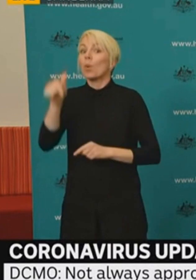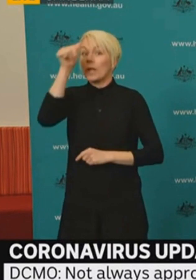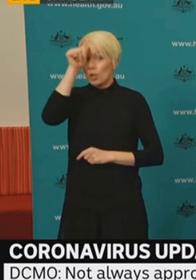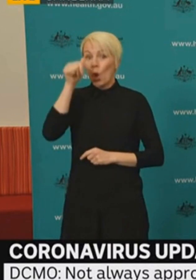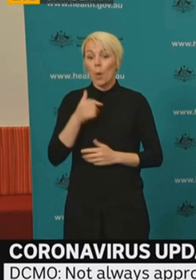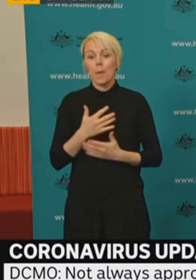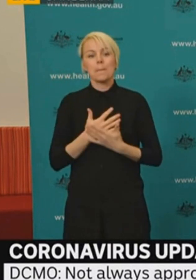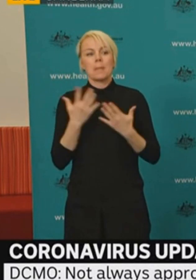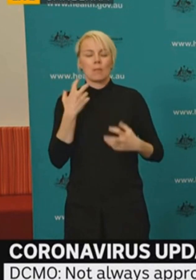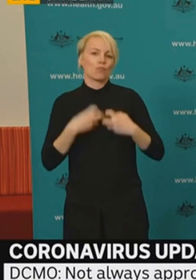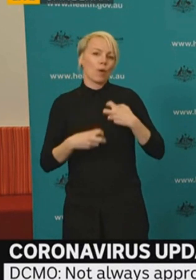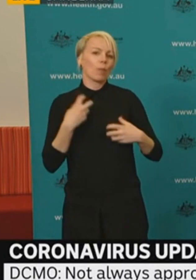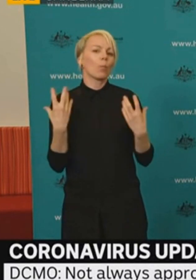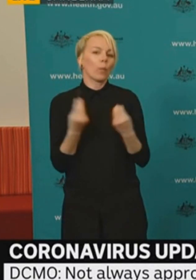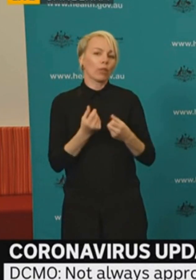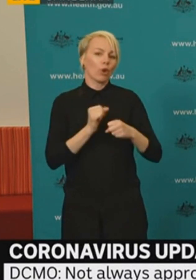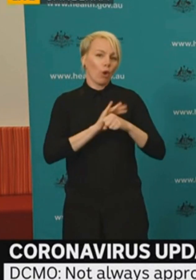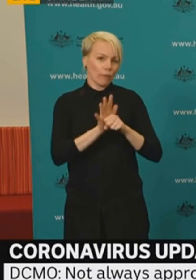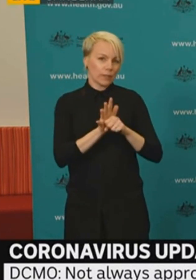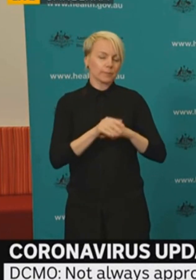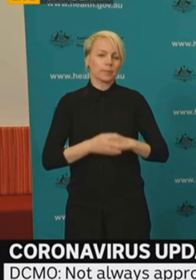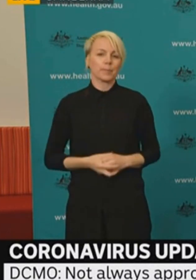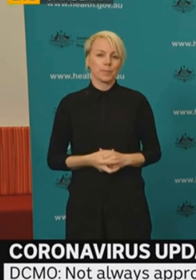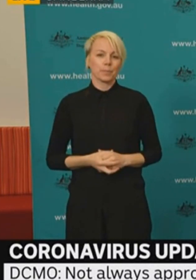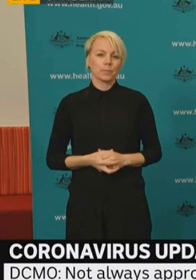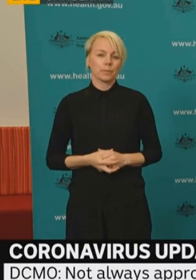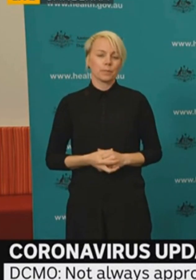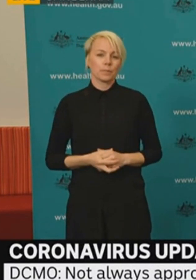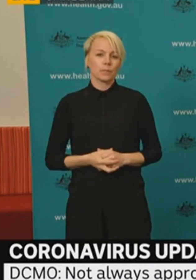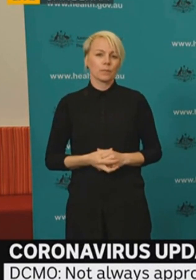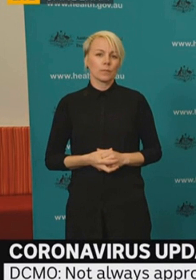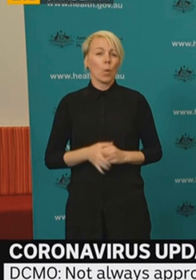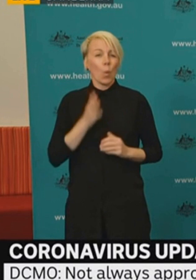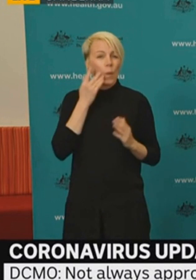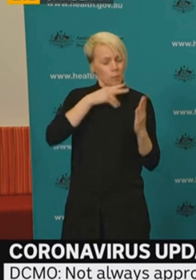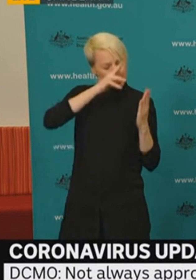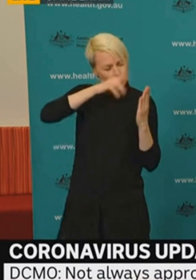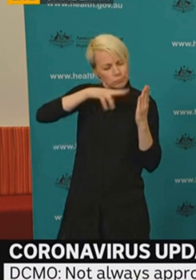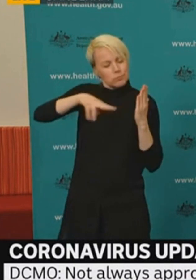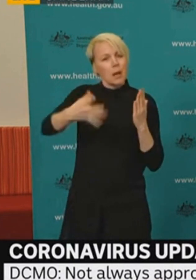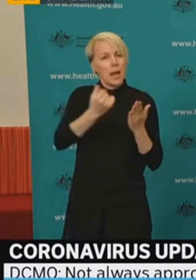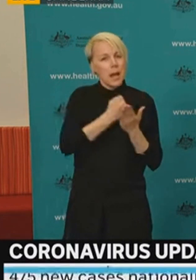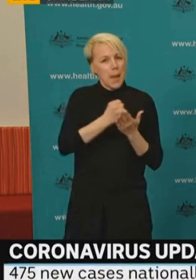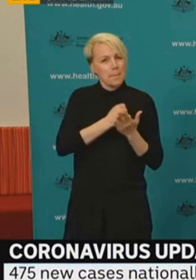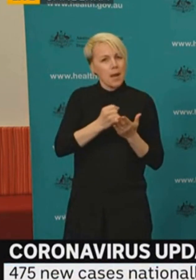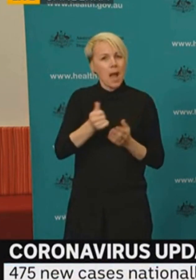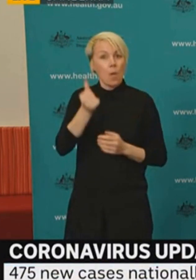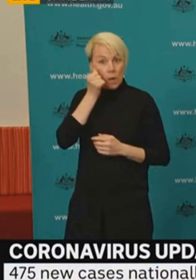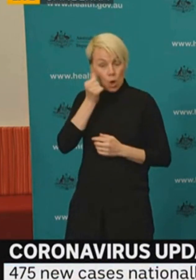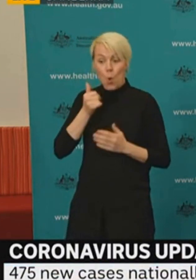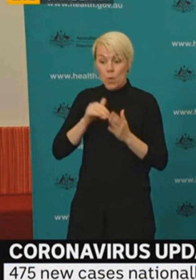And one of the reasons why when we look at the numbers and we say that there are over 500 individuals affected